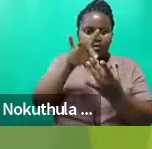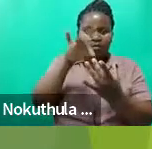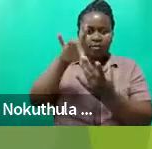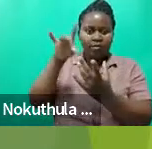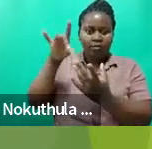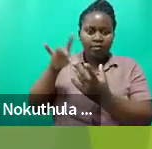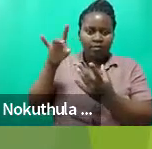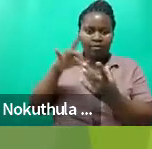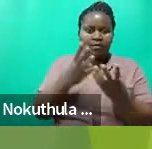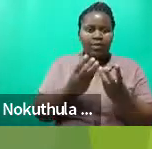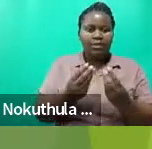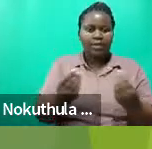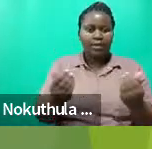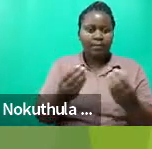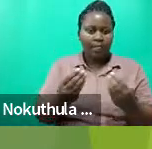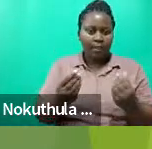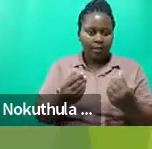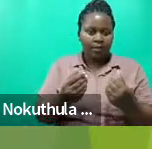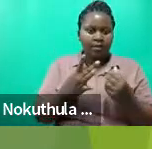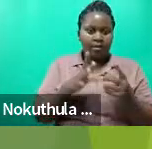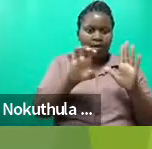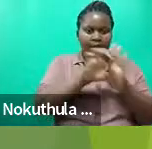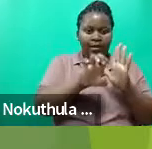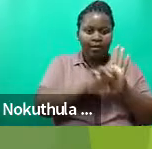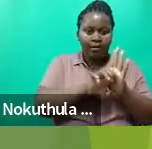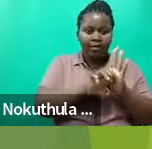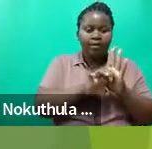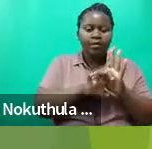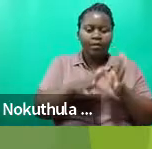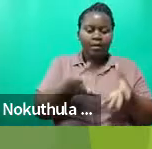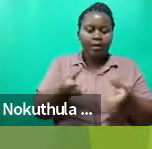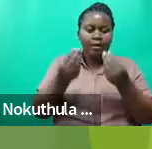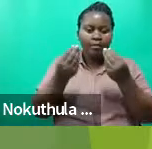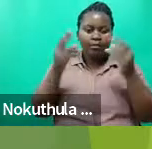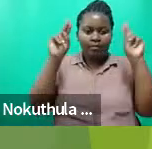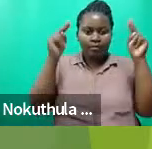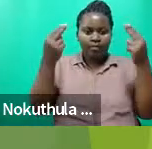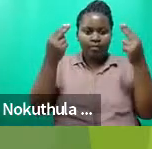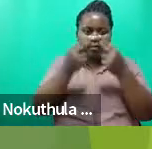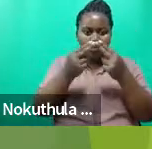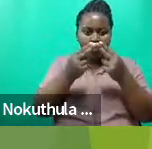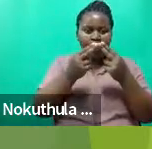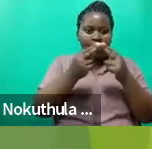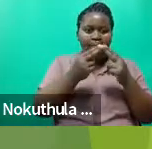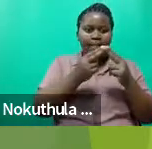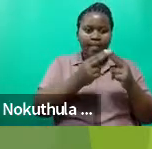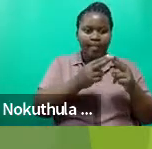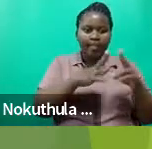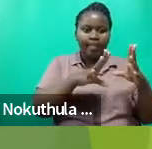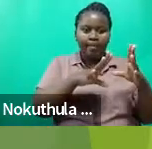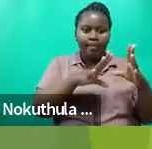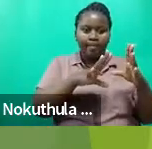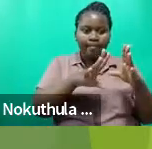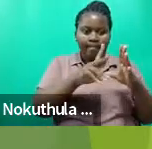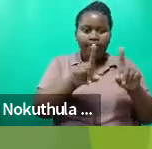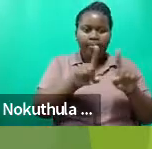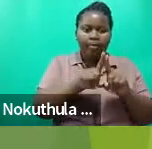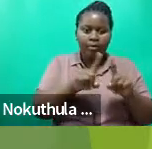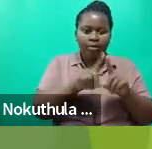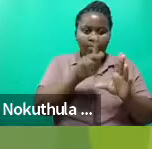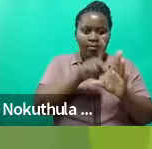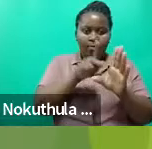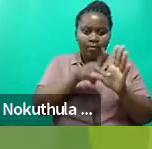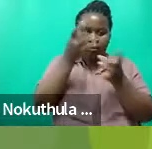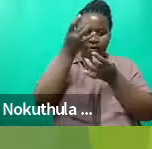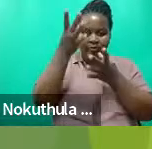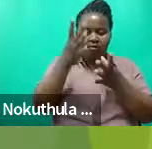convenient sampling. Ethical clearance was obtained from the university per protocol. Participants were informed of their rights,